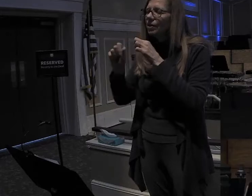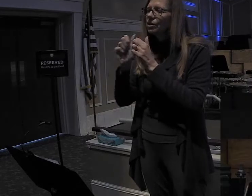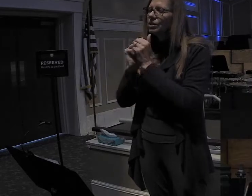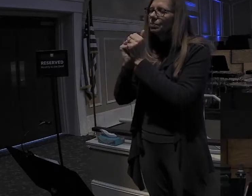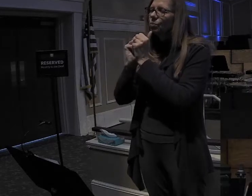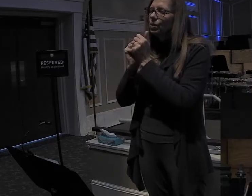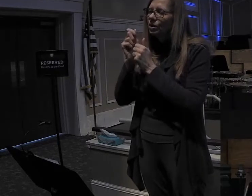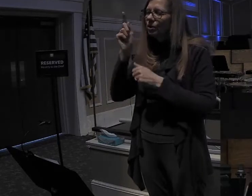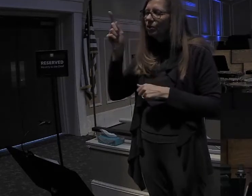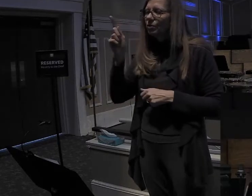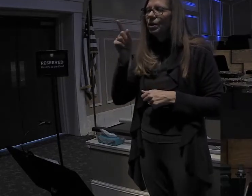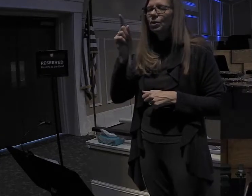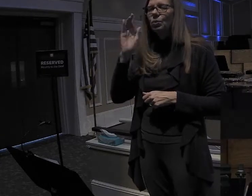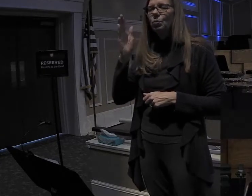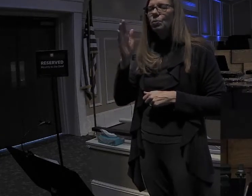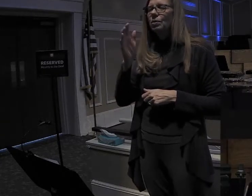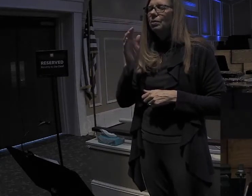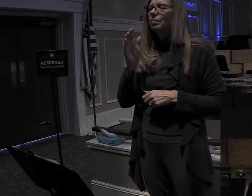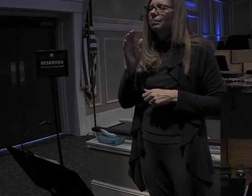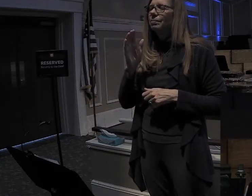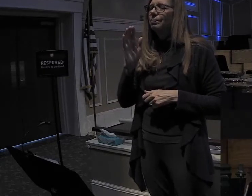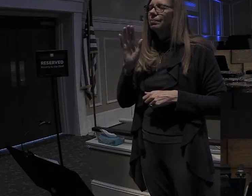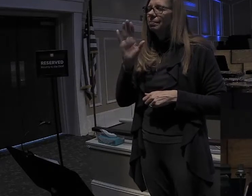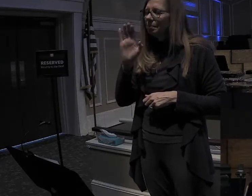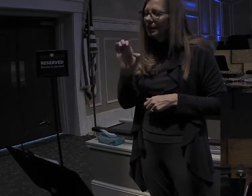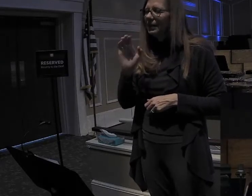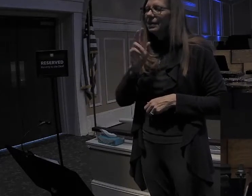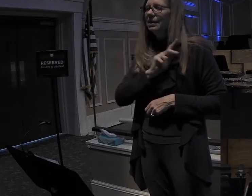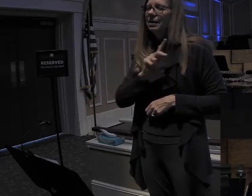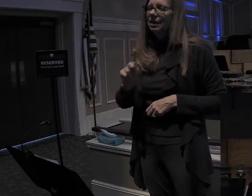that you would be our king.